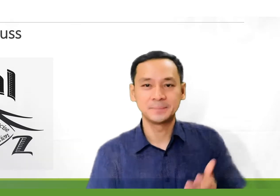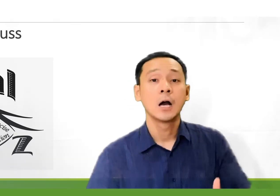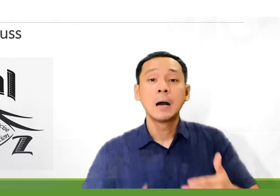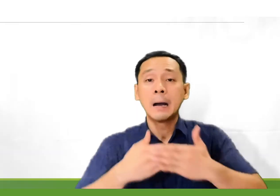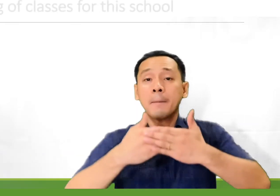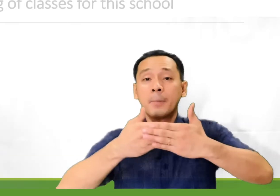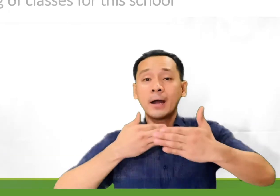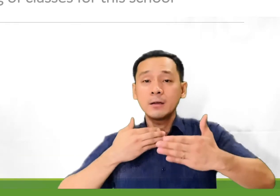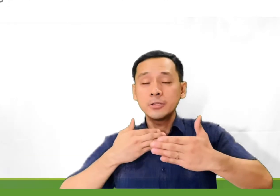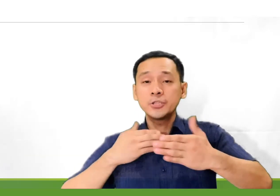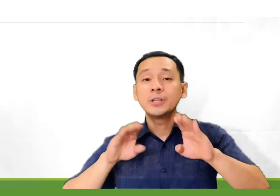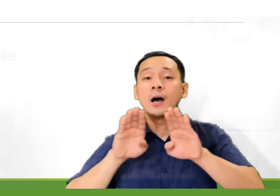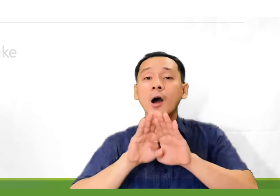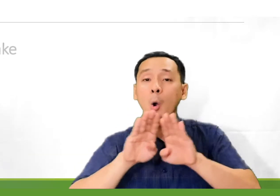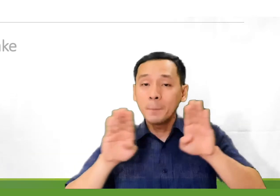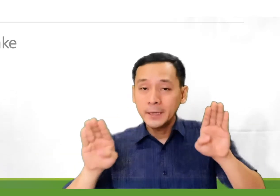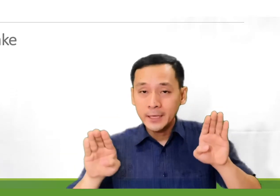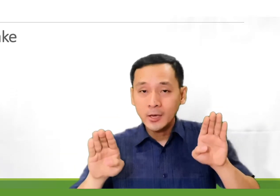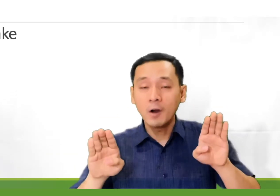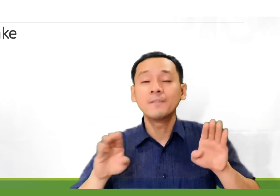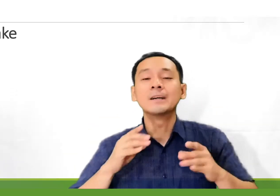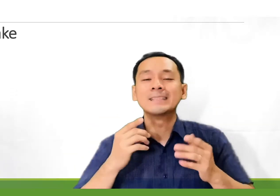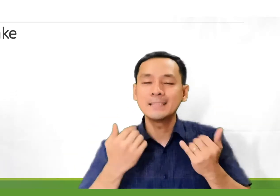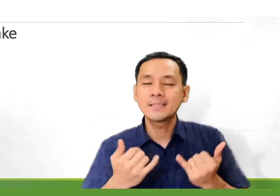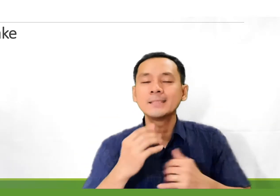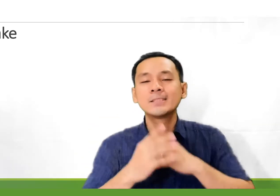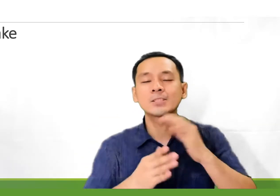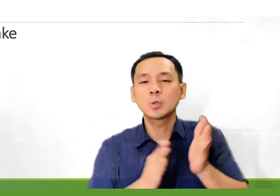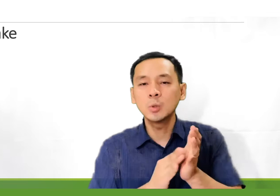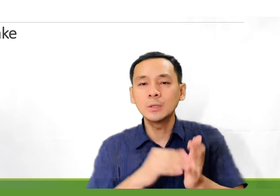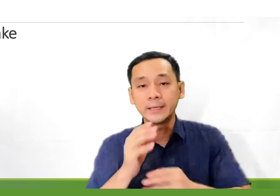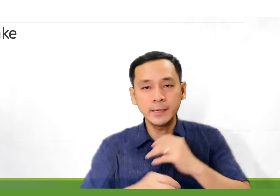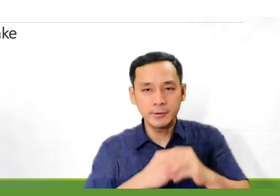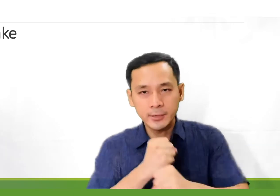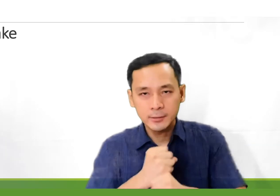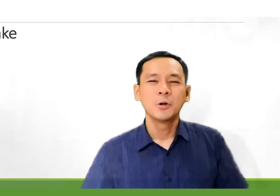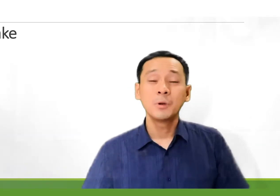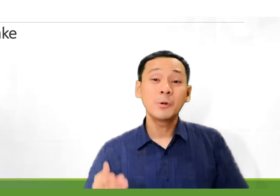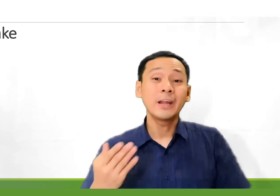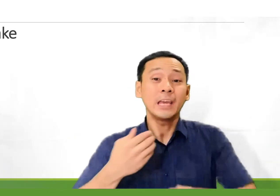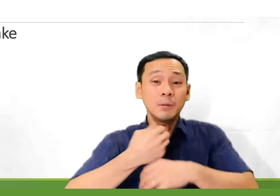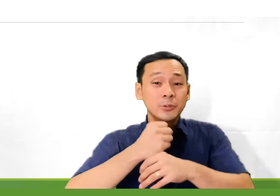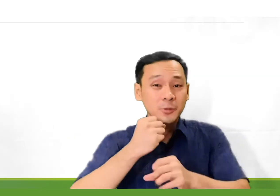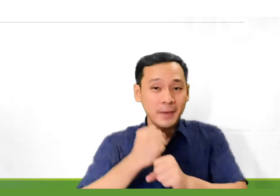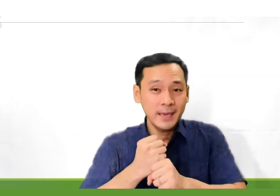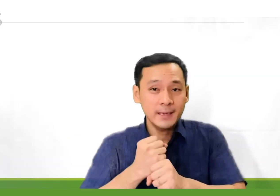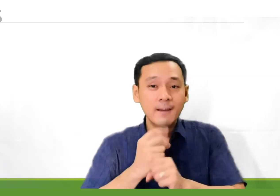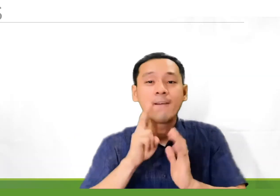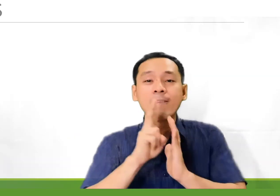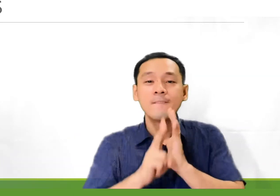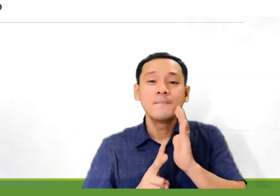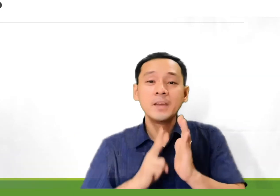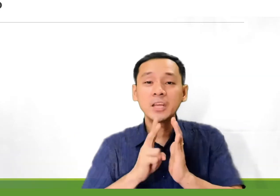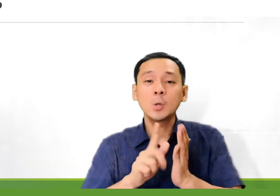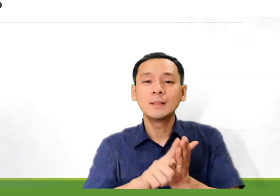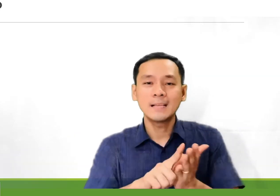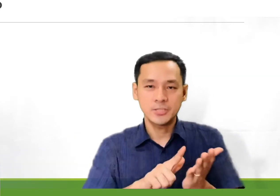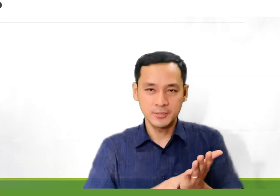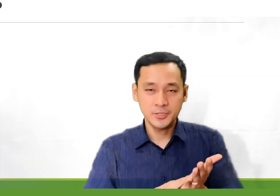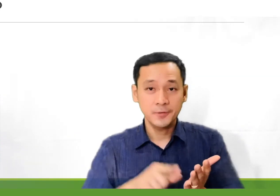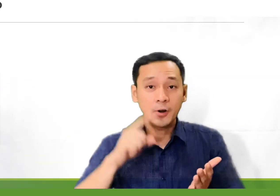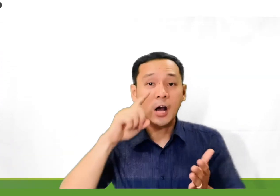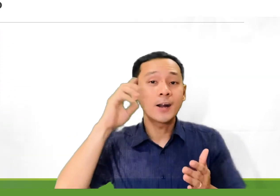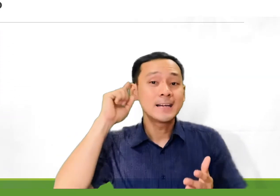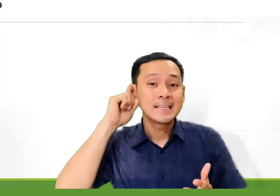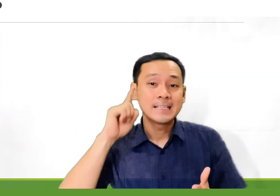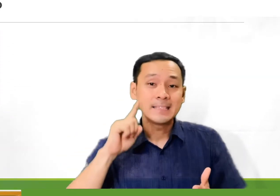discuss. Prior to the opening of this school year, we were able to make video